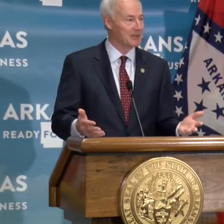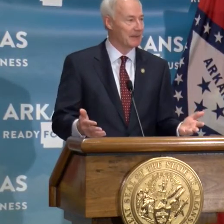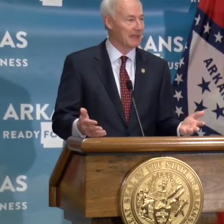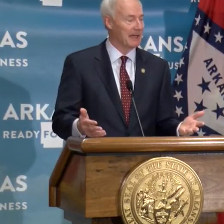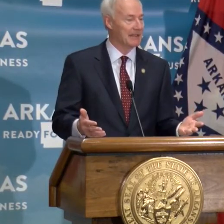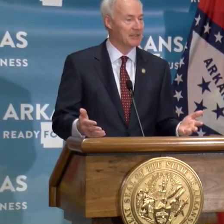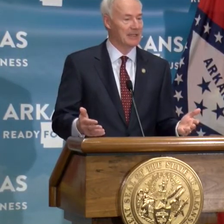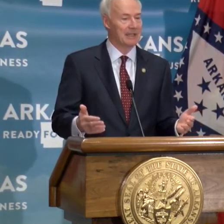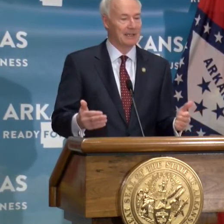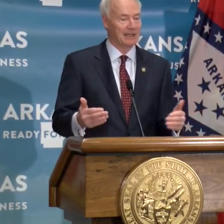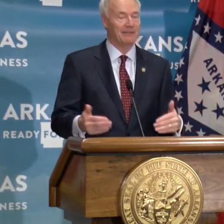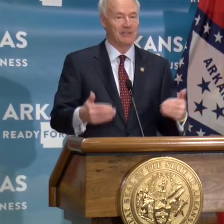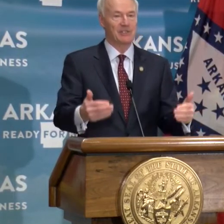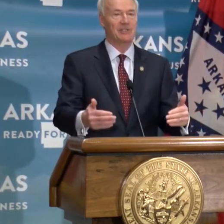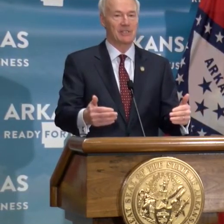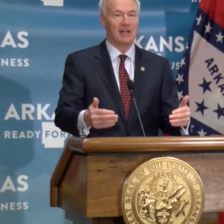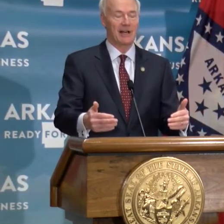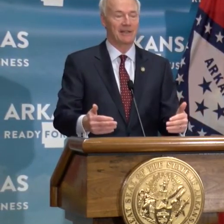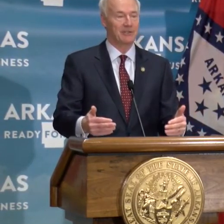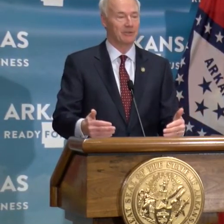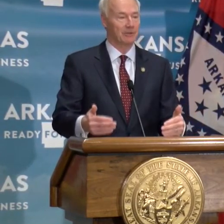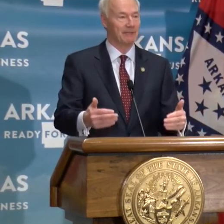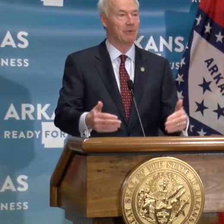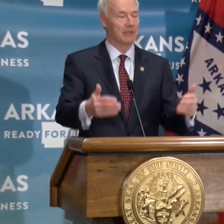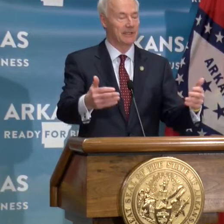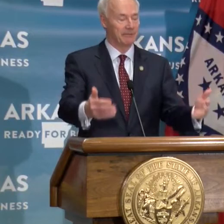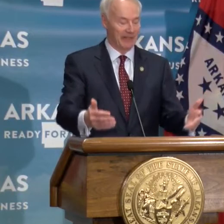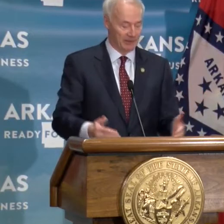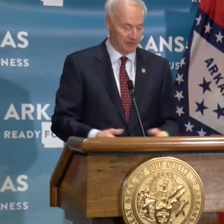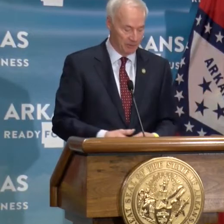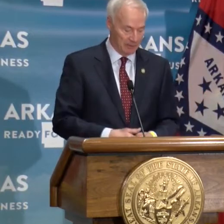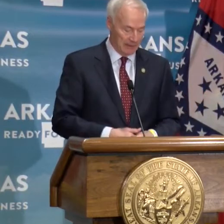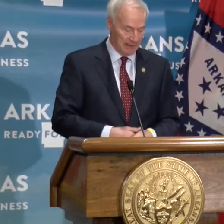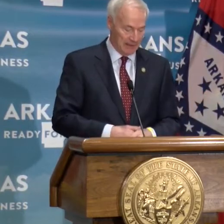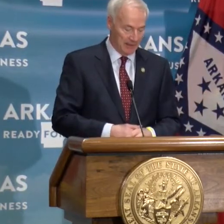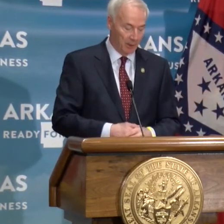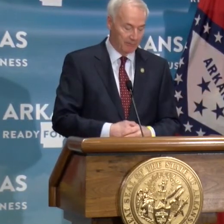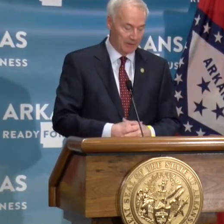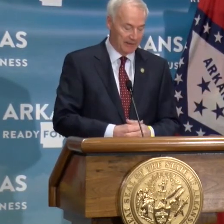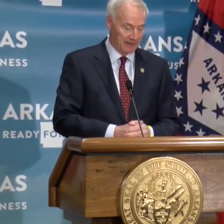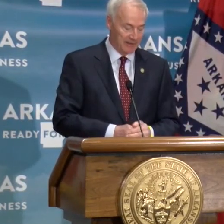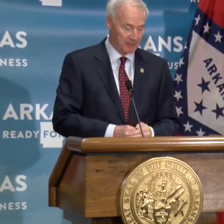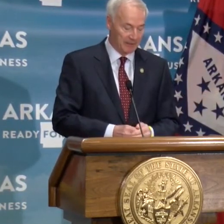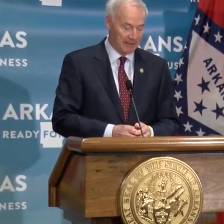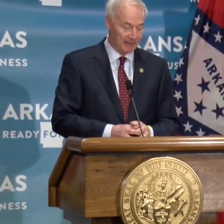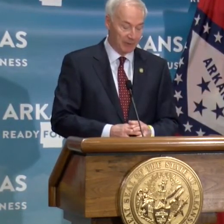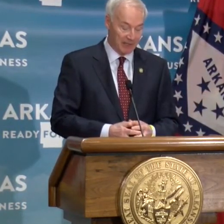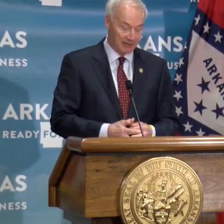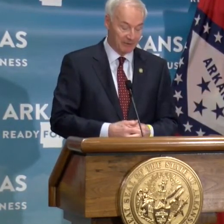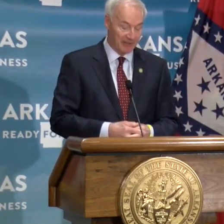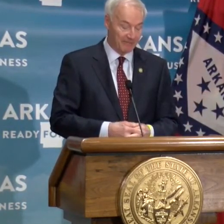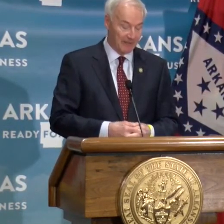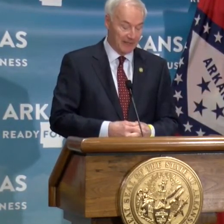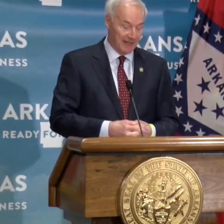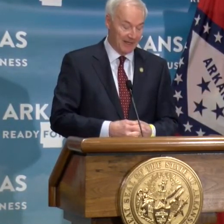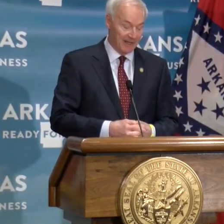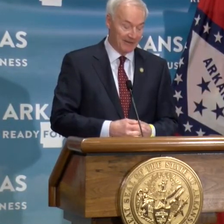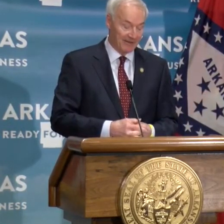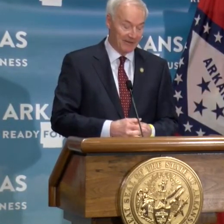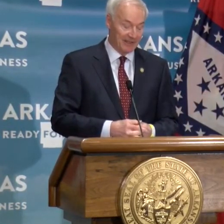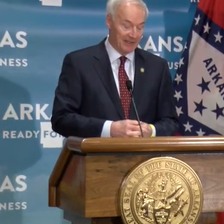they're hospitalized. This is designed to give relief and to hopefully speed a recovery.